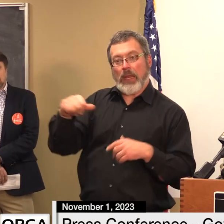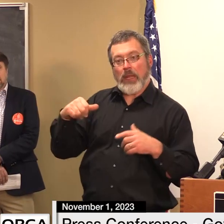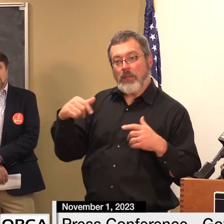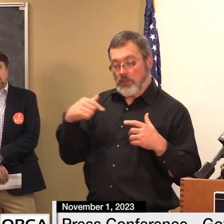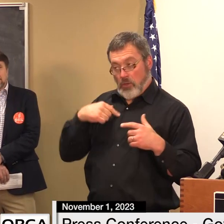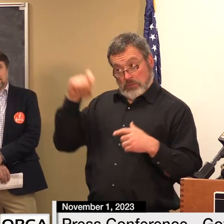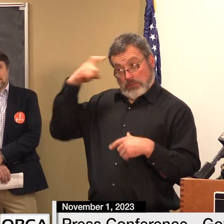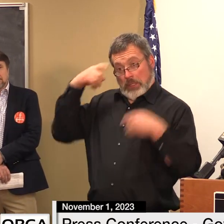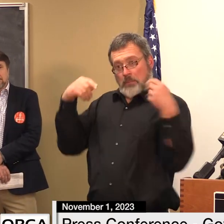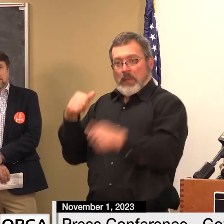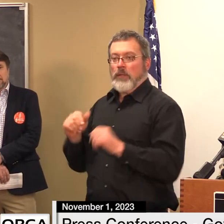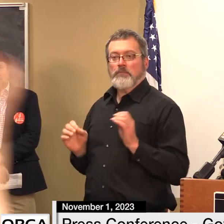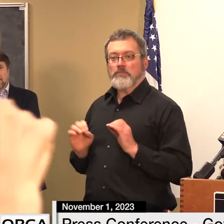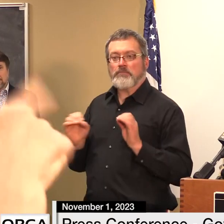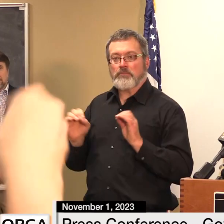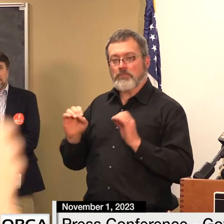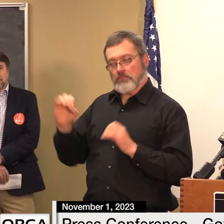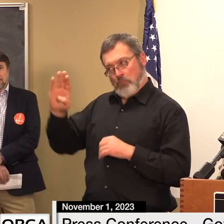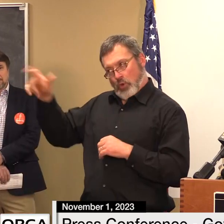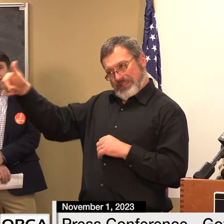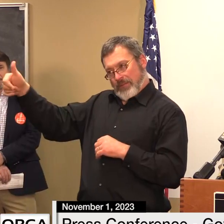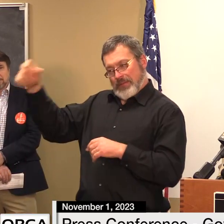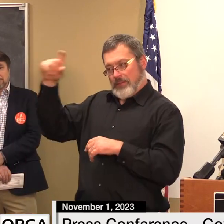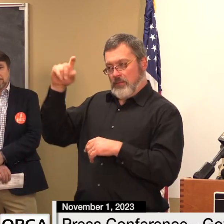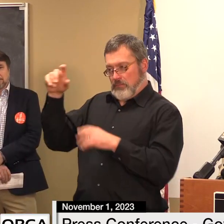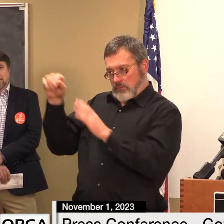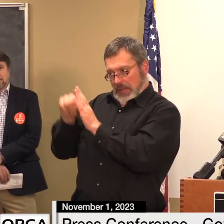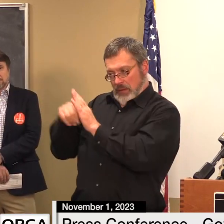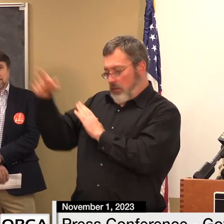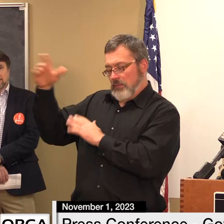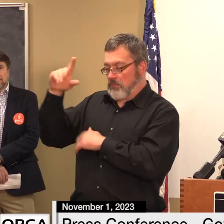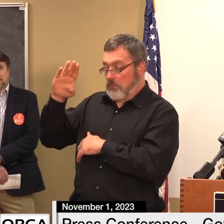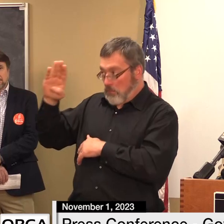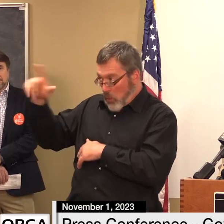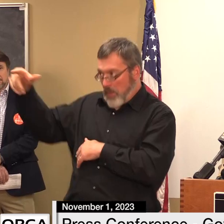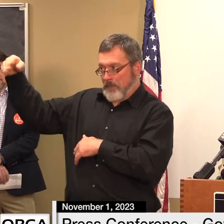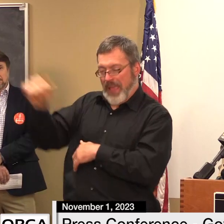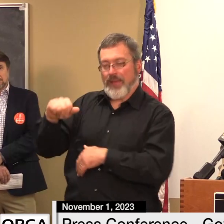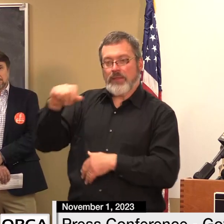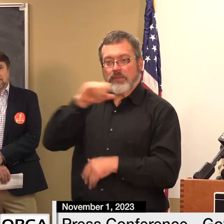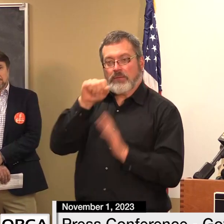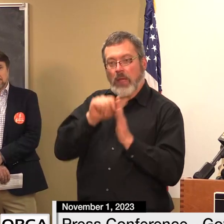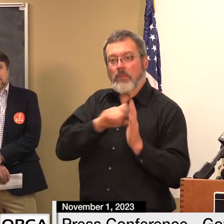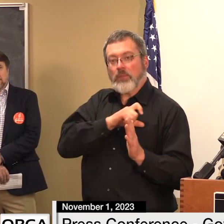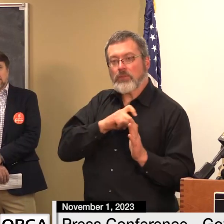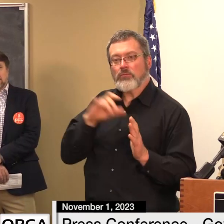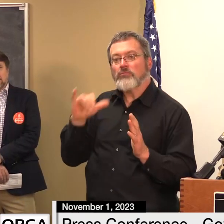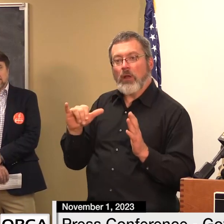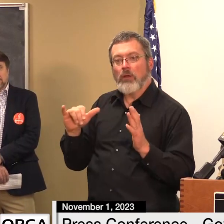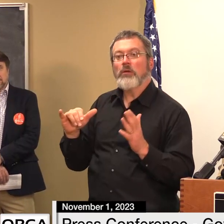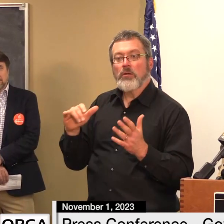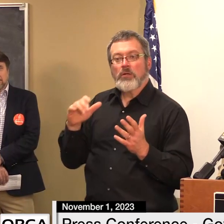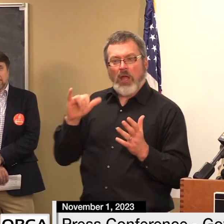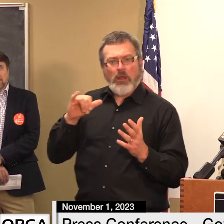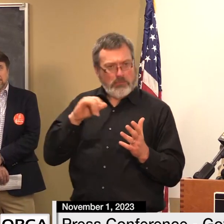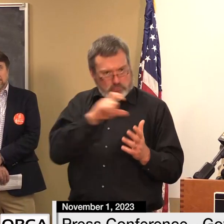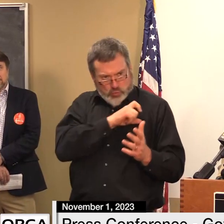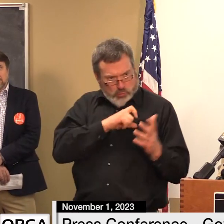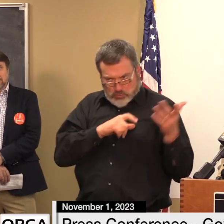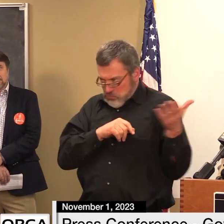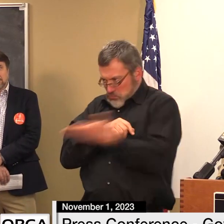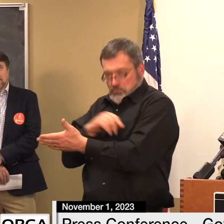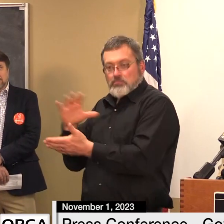state. But we still do have, from time to time, troopers sign up for that detail and assist the Burlington Police Department in the city. Okay.